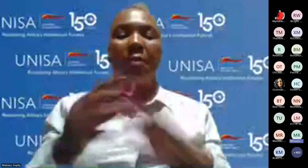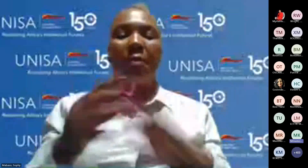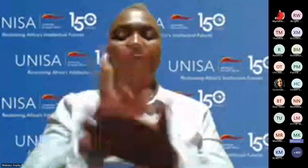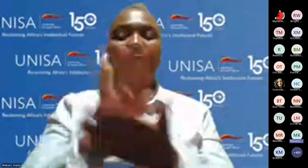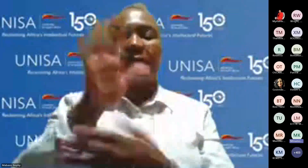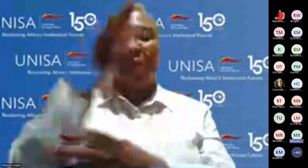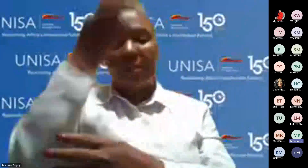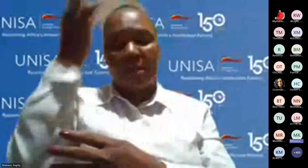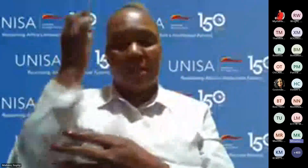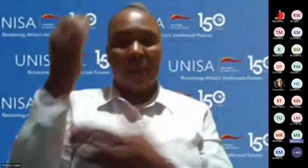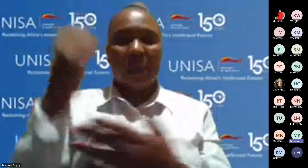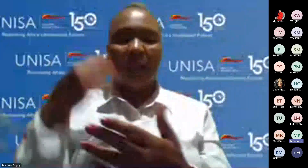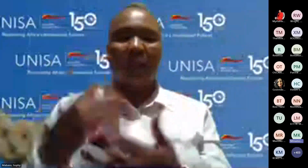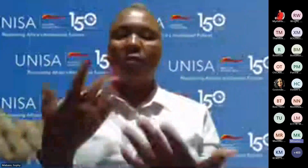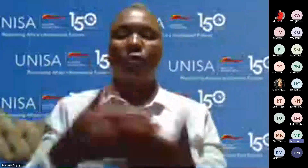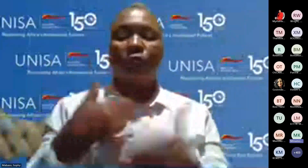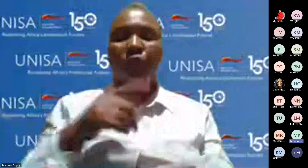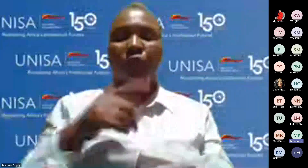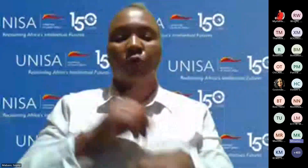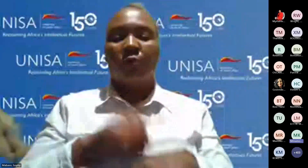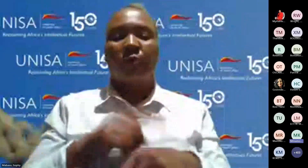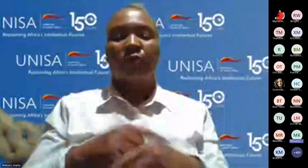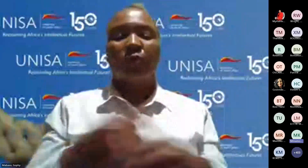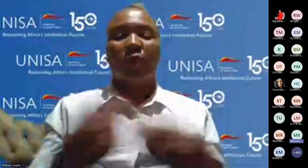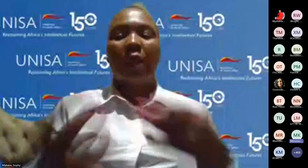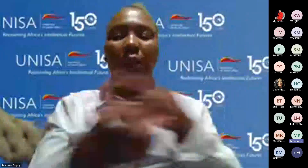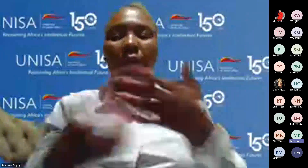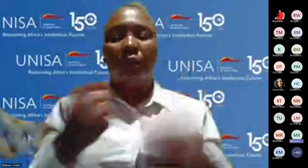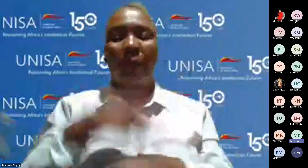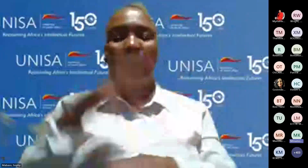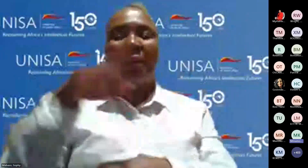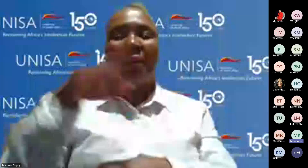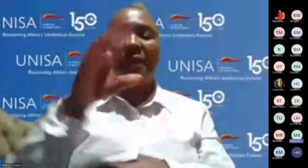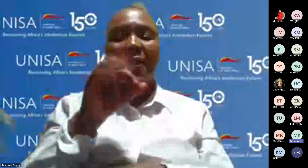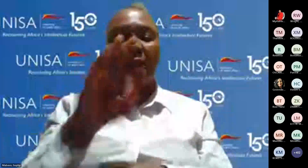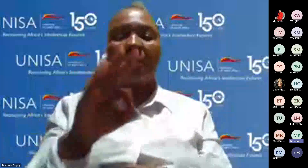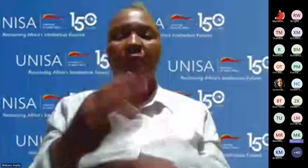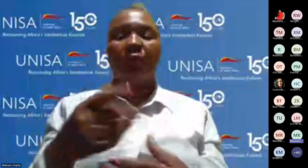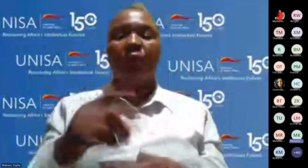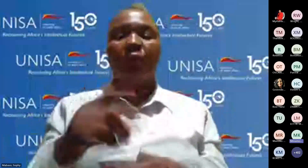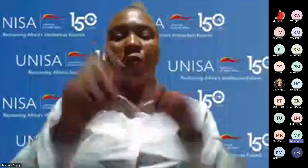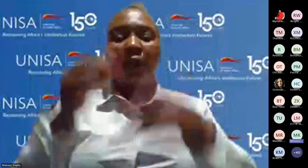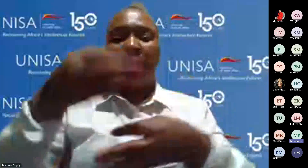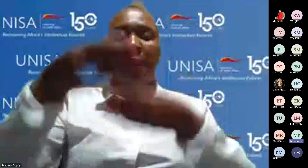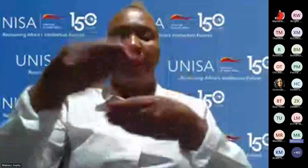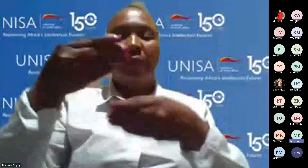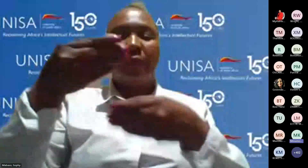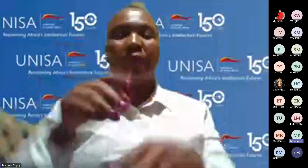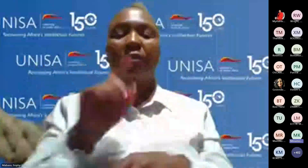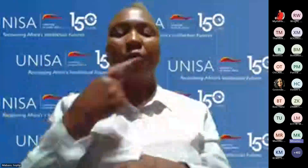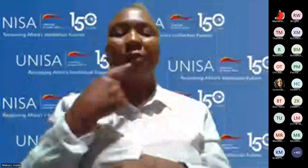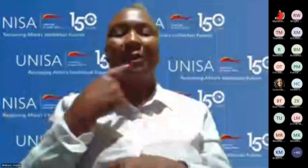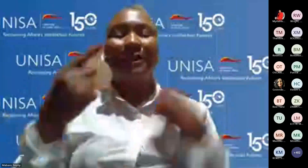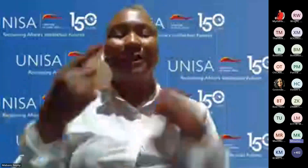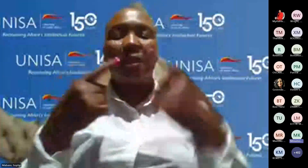to 8, and then I will download the PDF. So will there be an answer